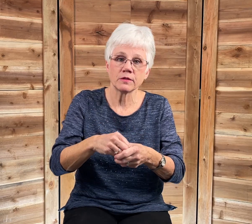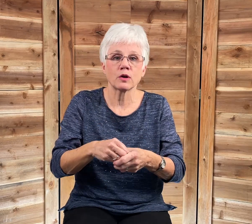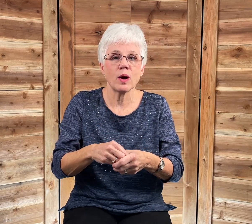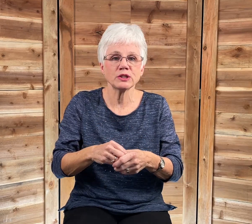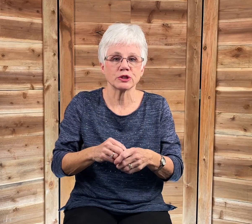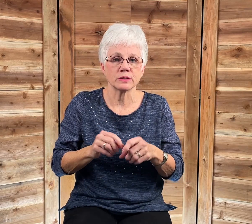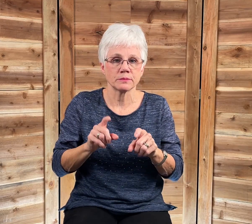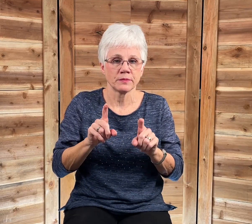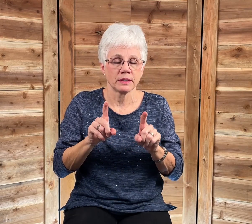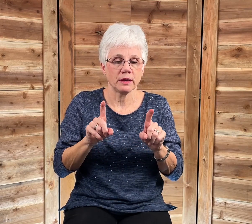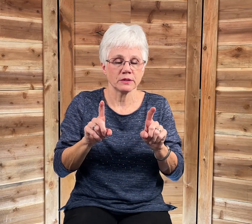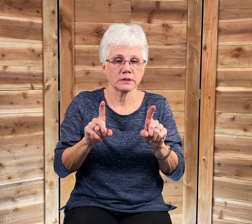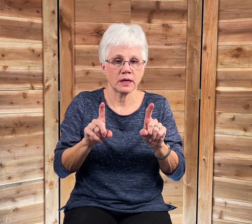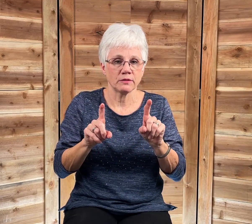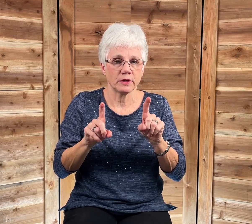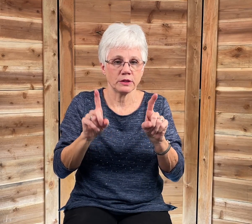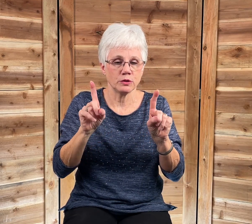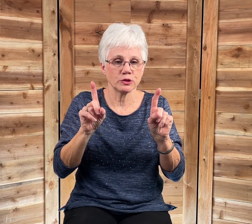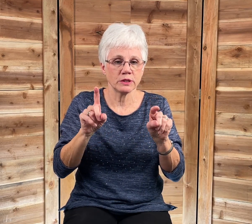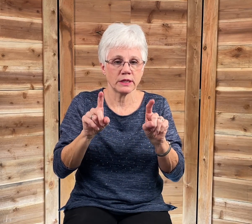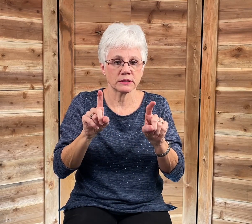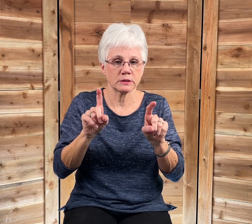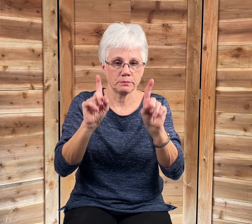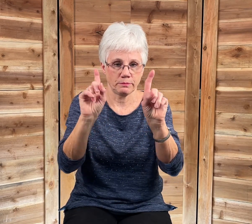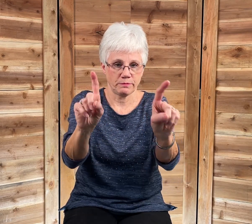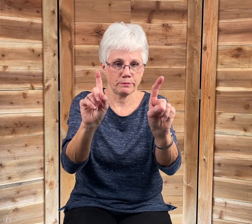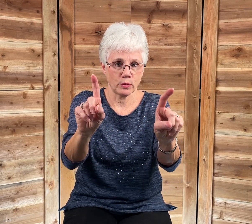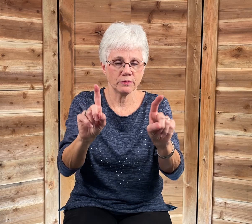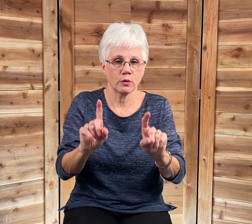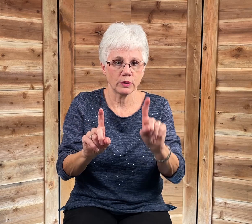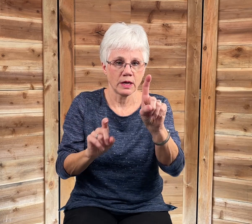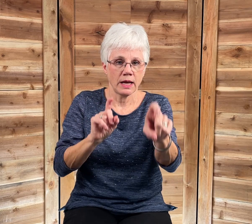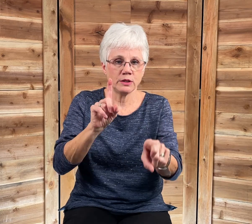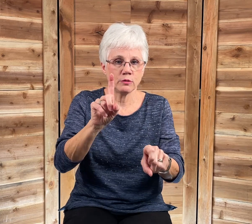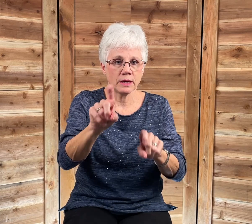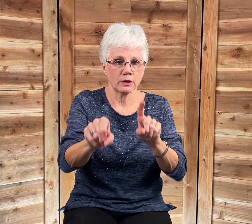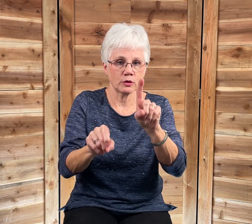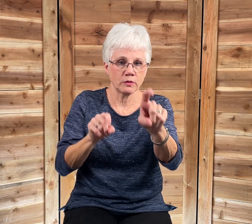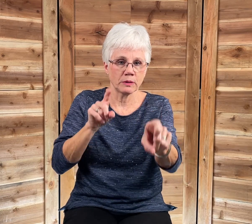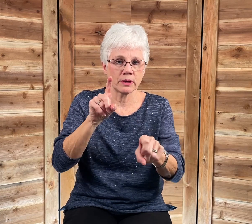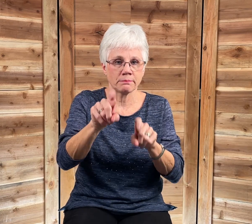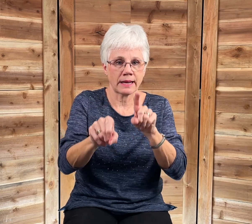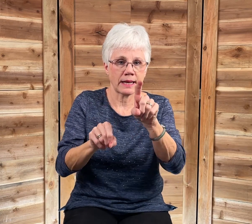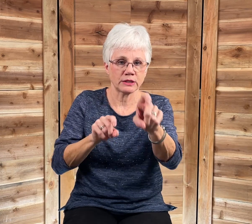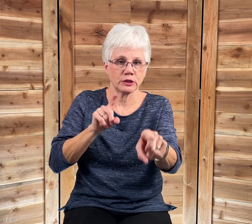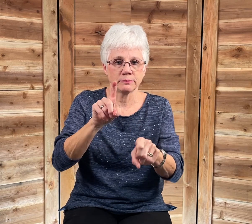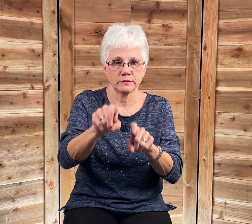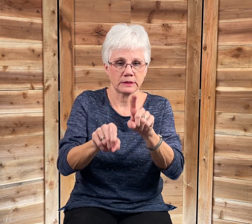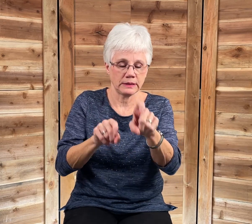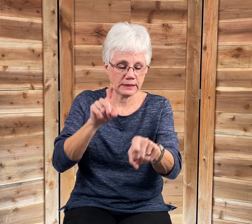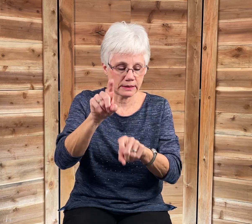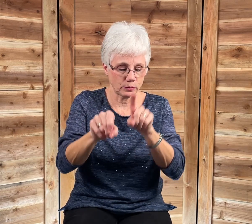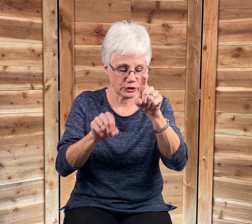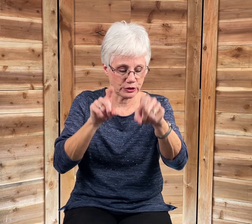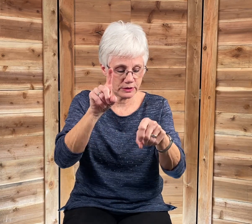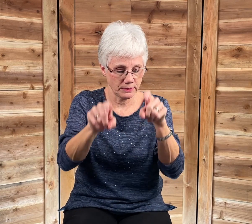In the questions, now this is kind of funny. You use your indexes pointing forward and you kind of curve them and bring them back at you. Kind of